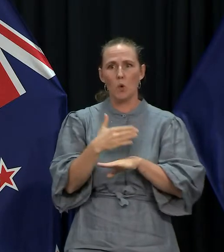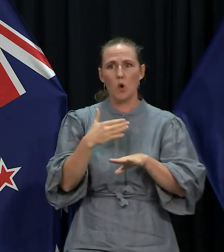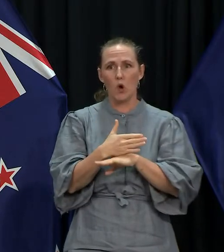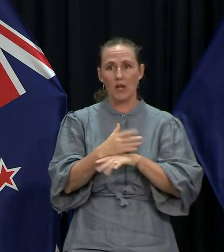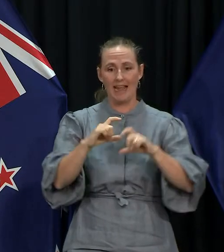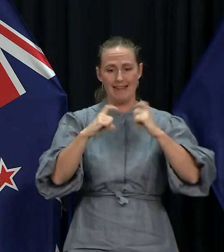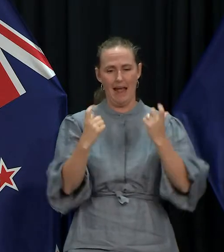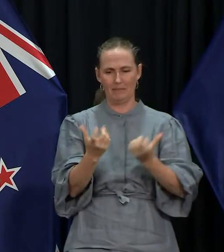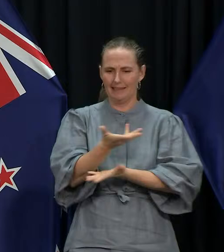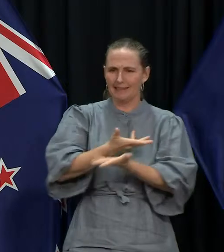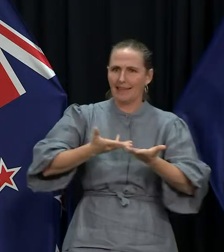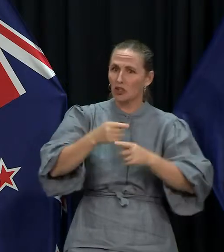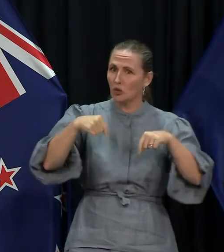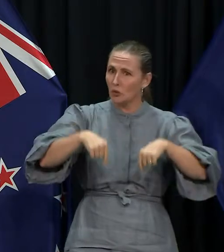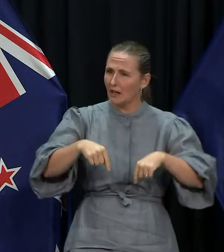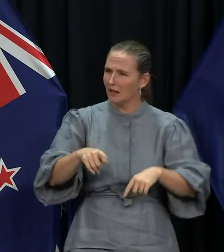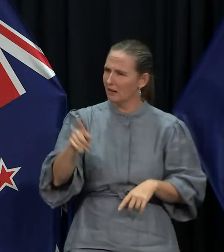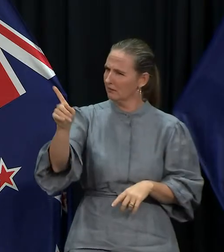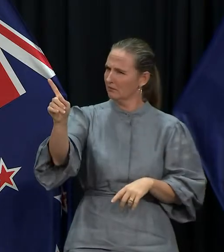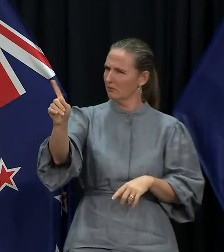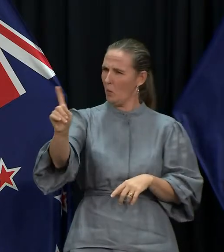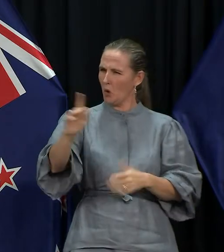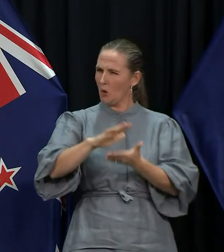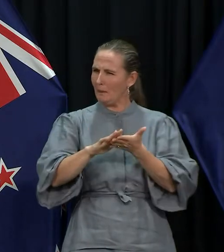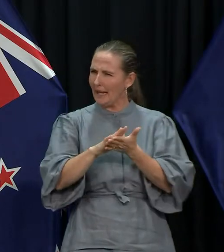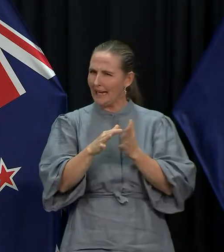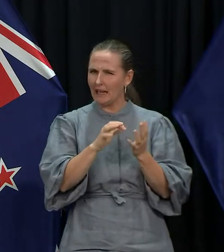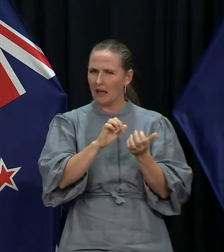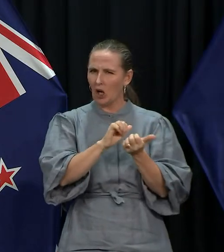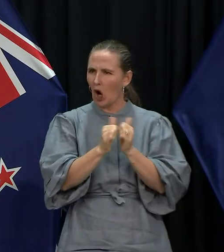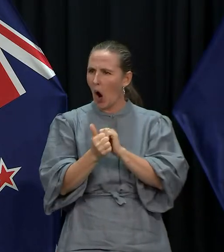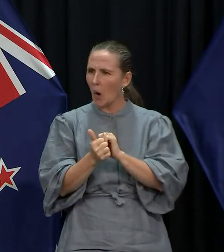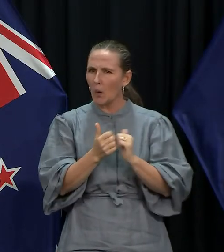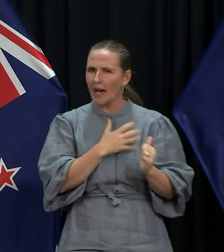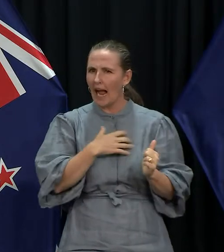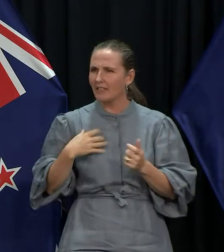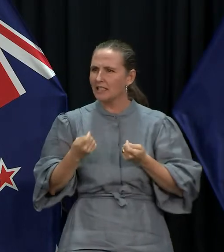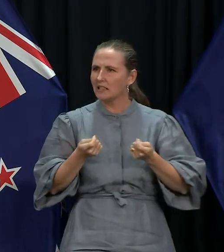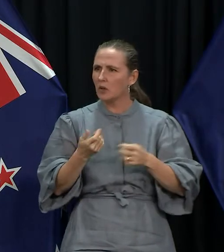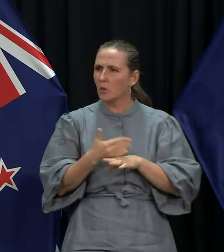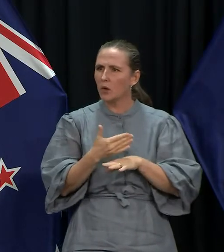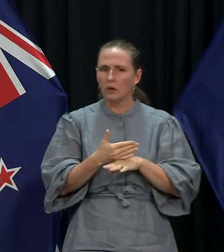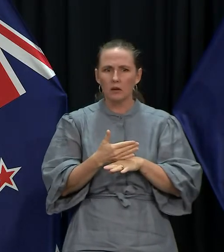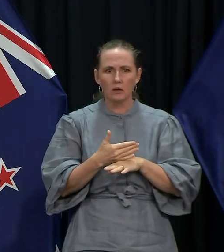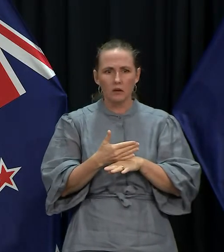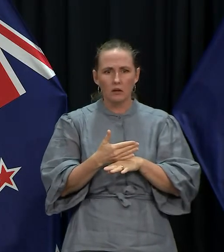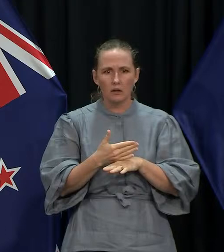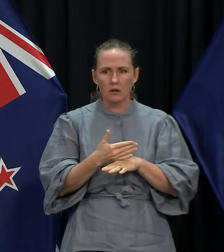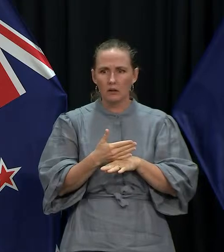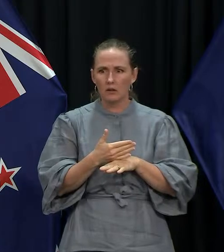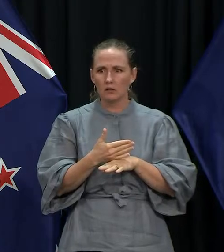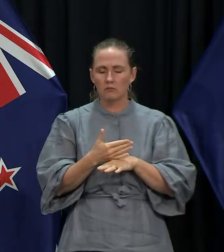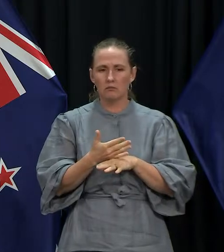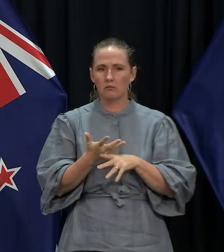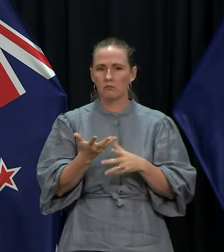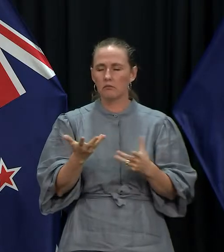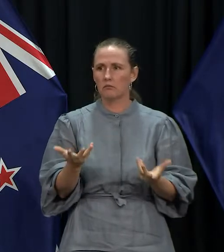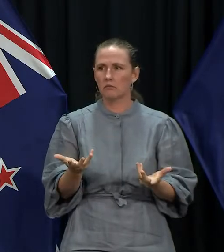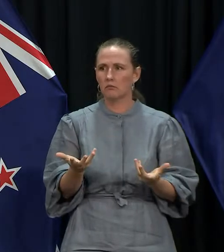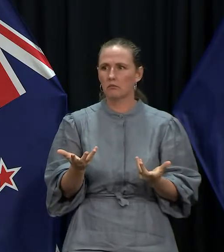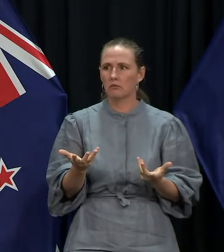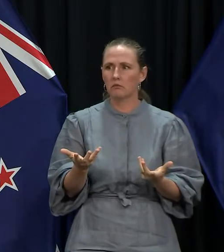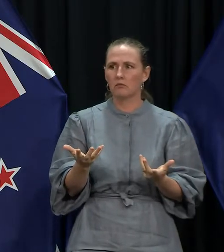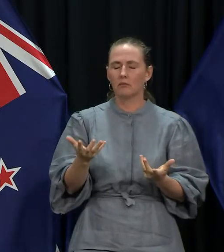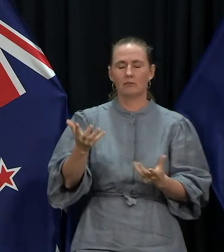that? What specifically is the co-governance work? Around the UNDRIP. Oh, okay. I wouldn't